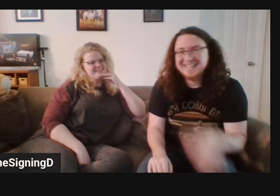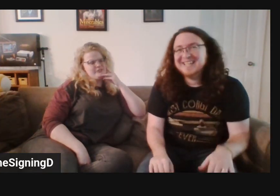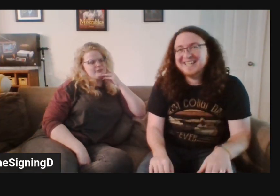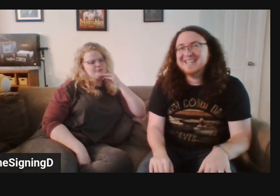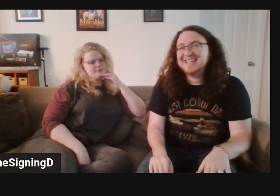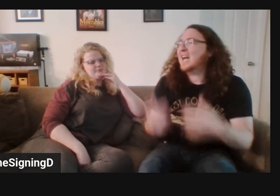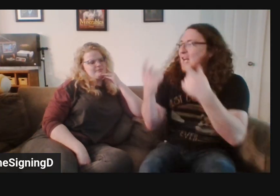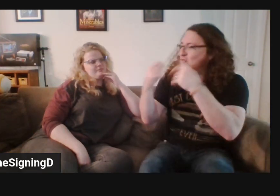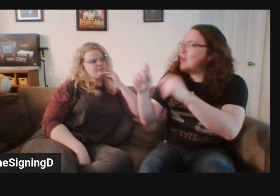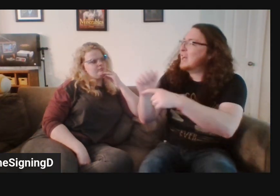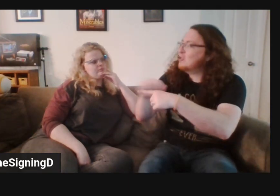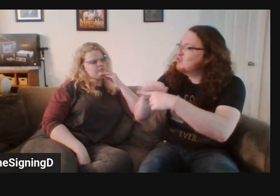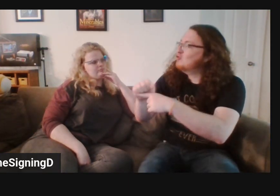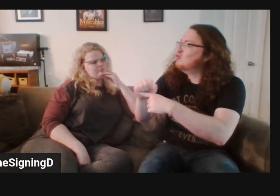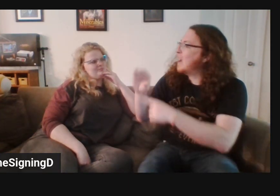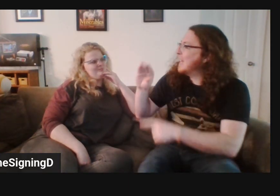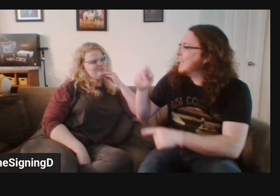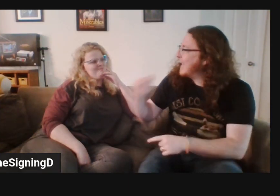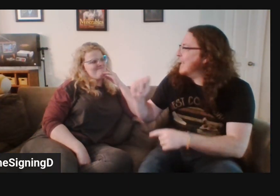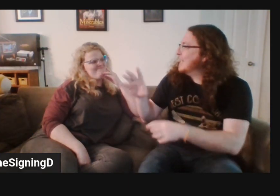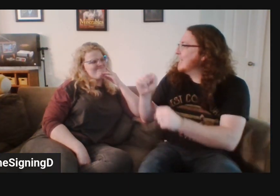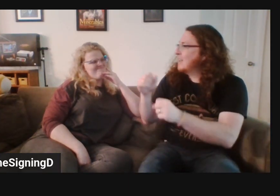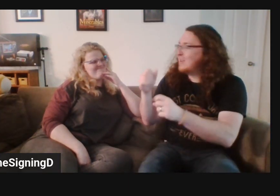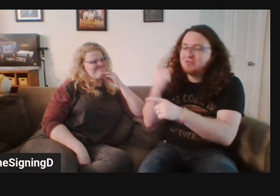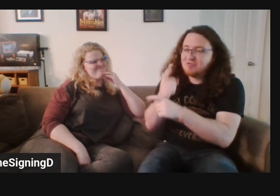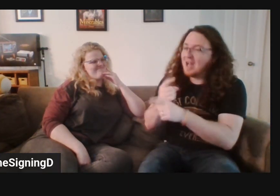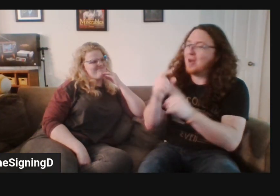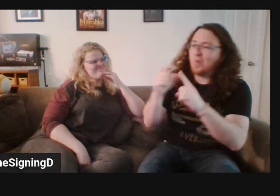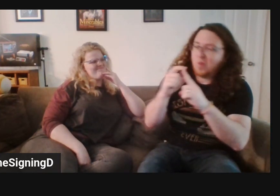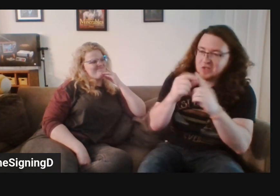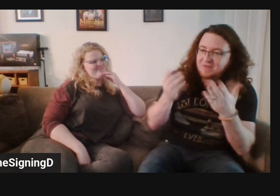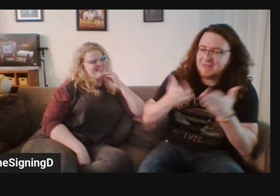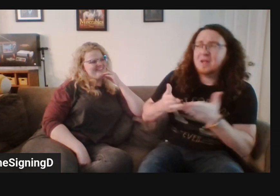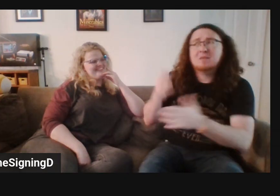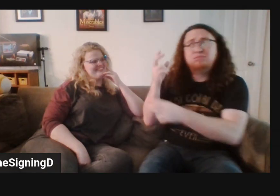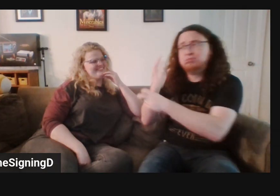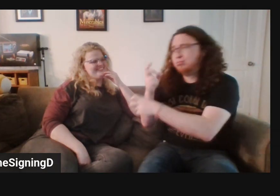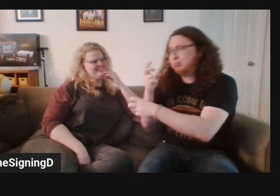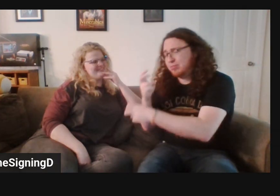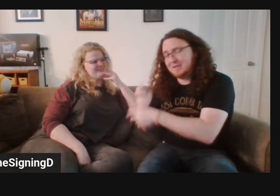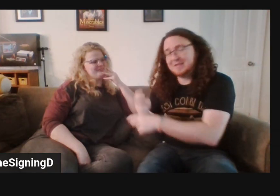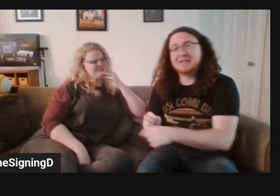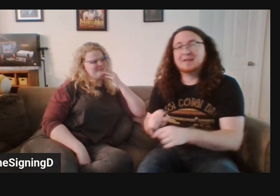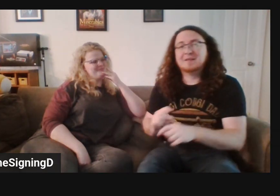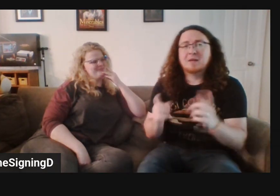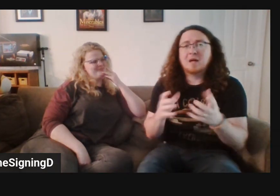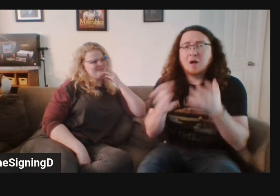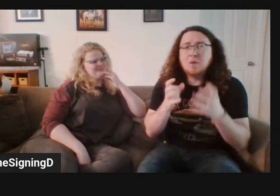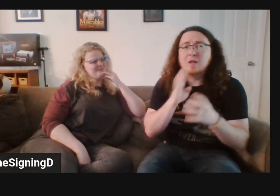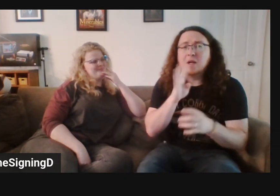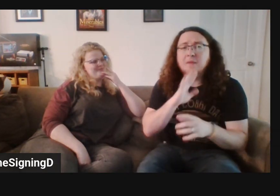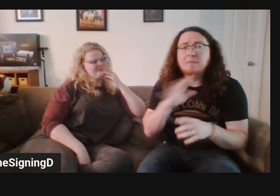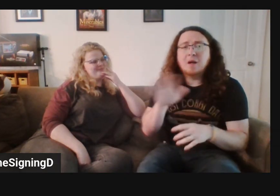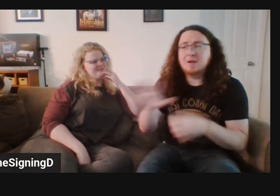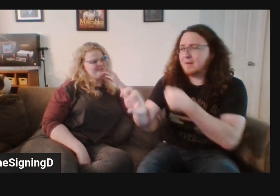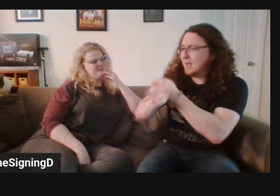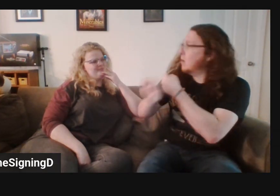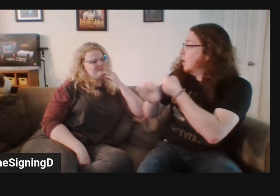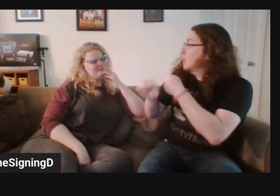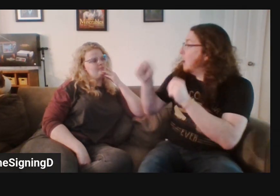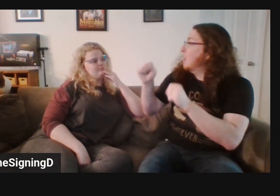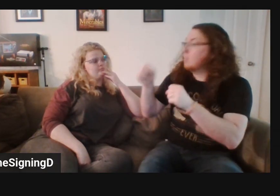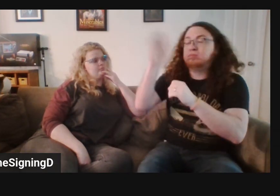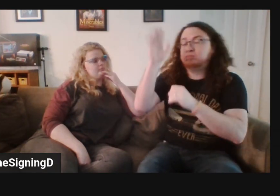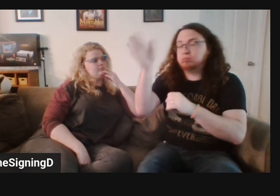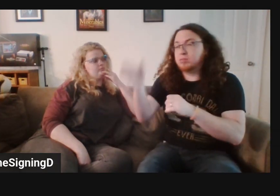Trying to train Kat to get the proper nomenclature over here. It's very difficult. But I want to talk about Eowyn. Yes, we are going to